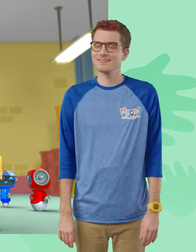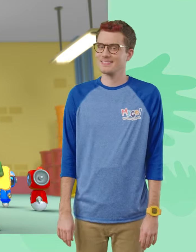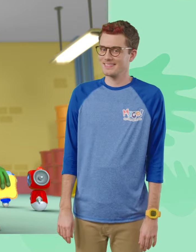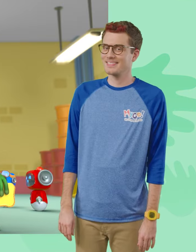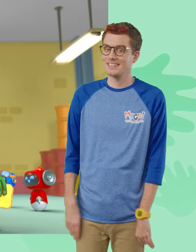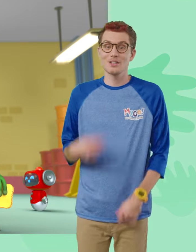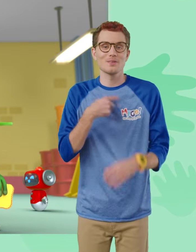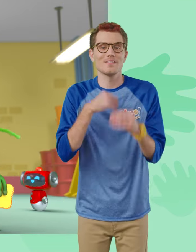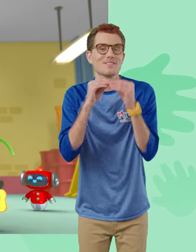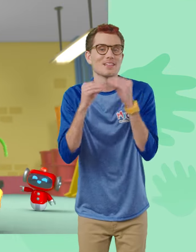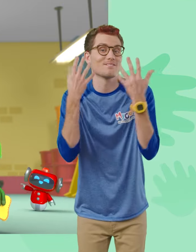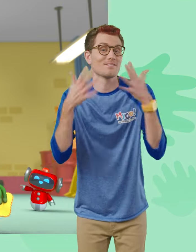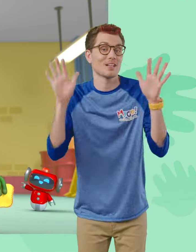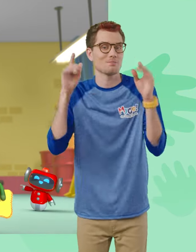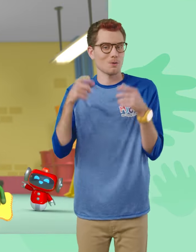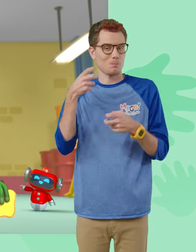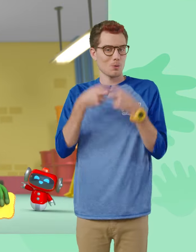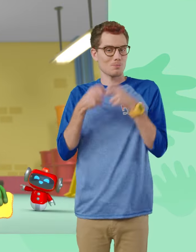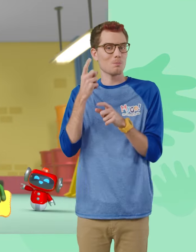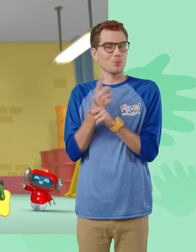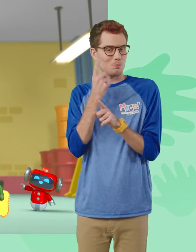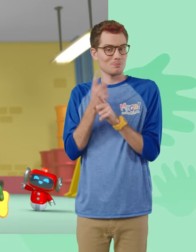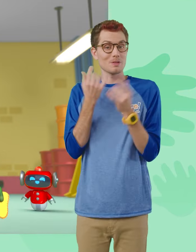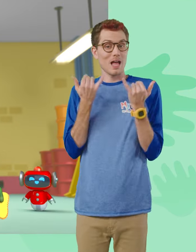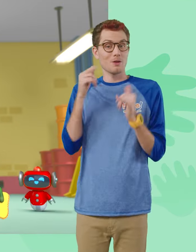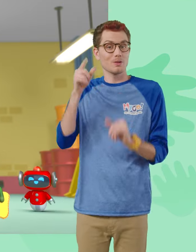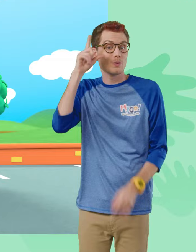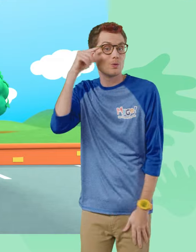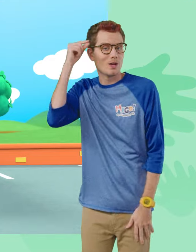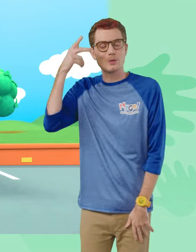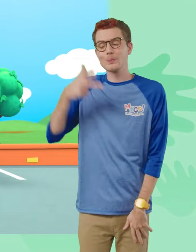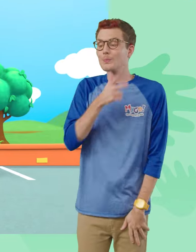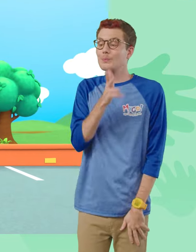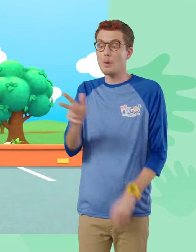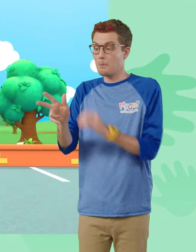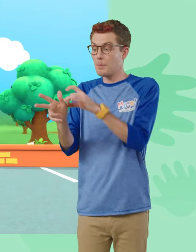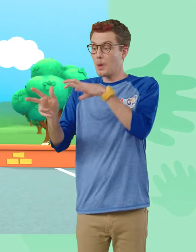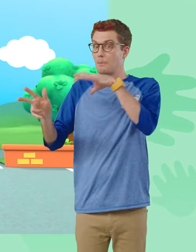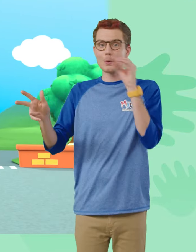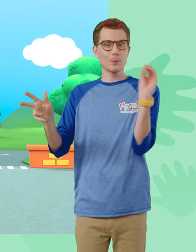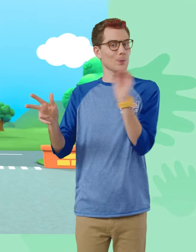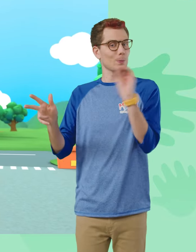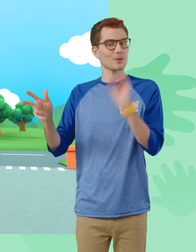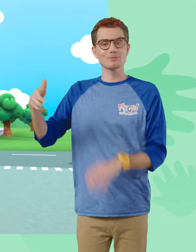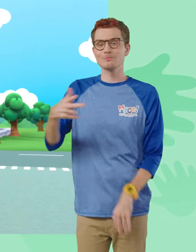We fixed the problem properly. Now Fiona's running bubble free.